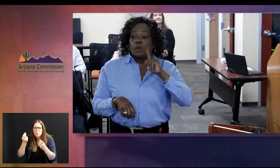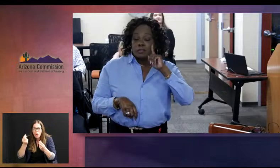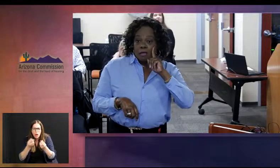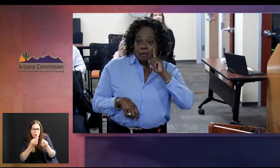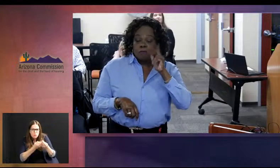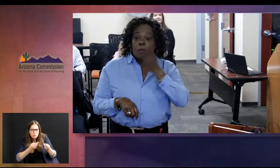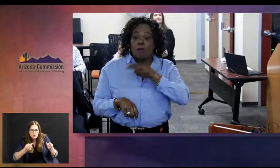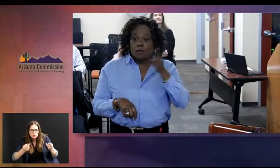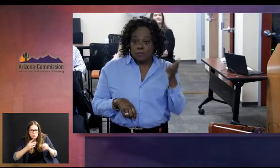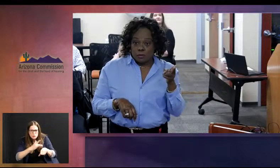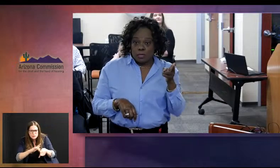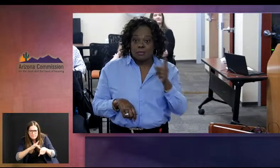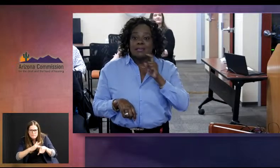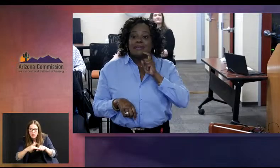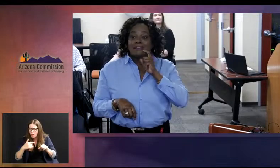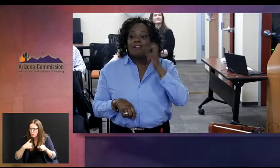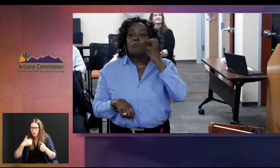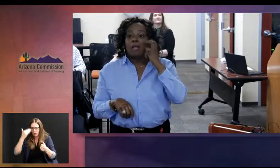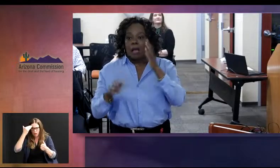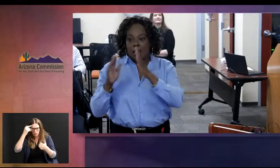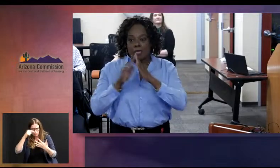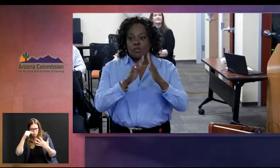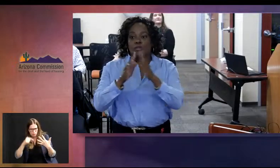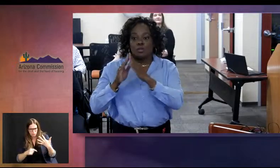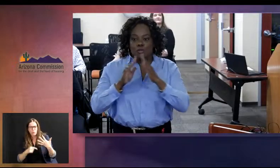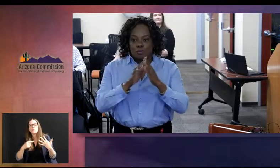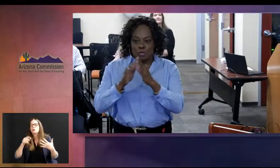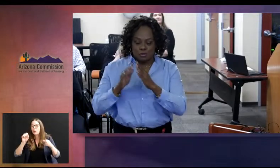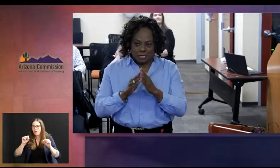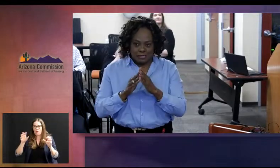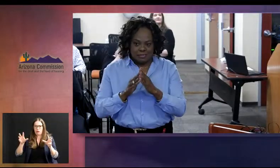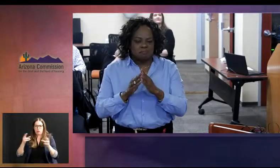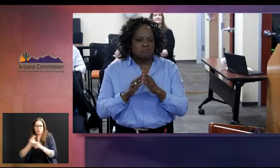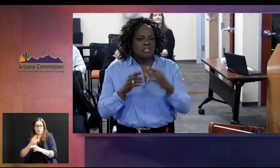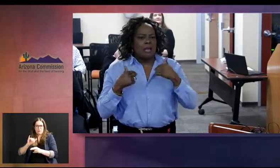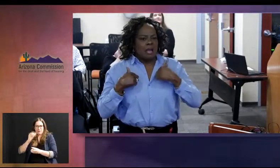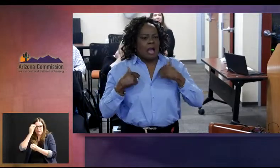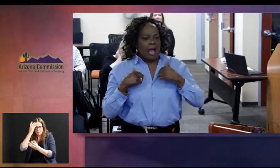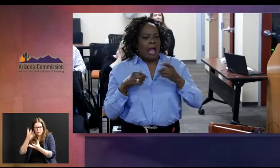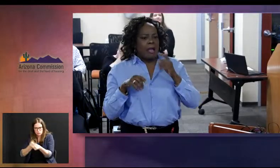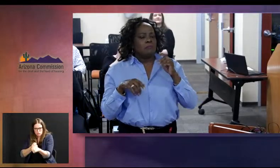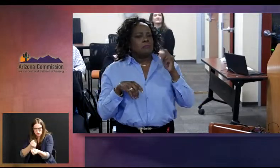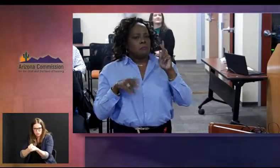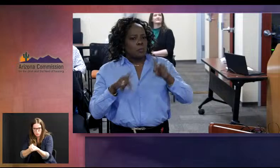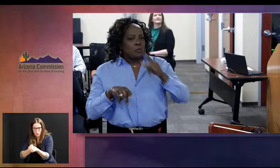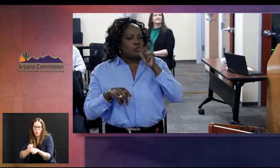advocate for the deaf, hard of hearing, and deafblind communities.